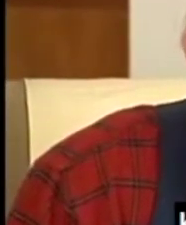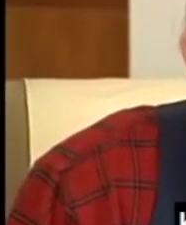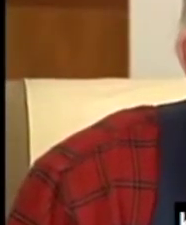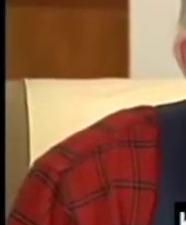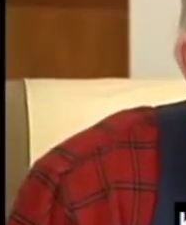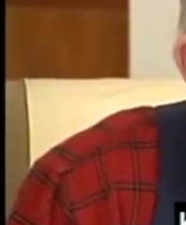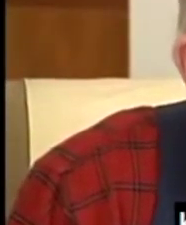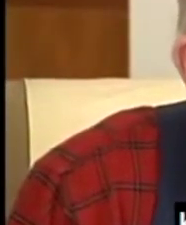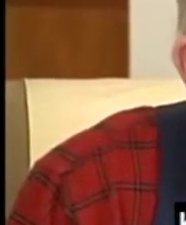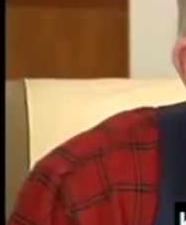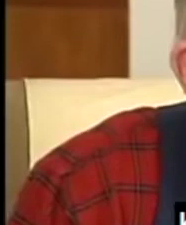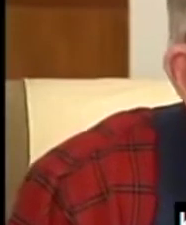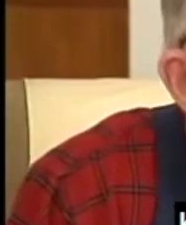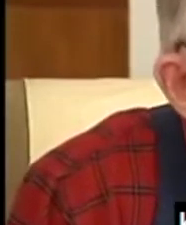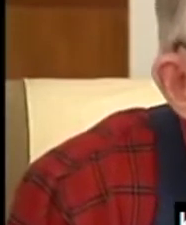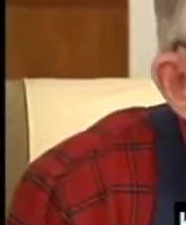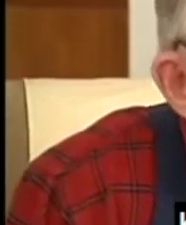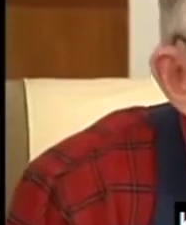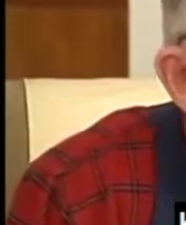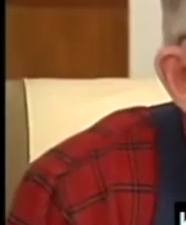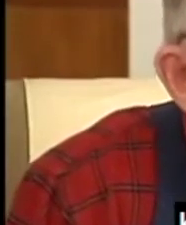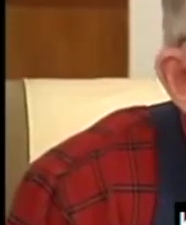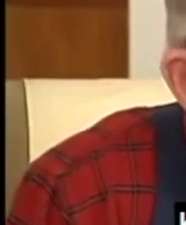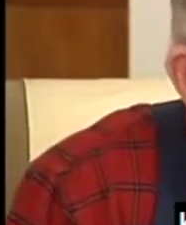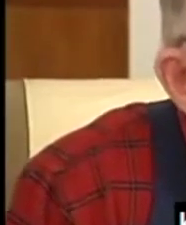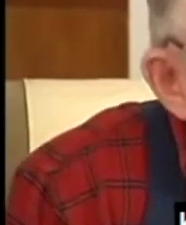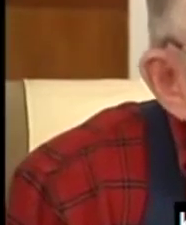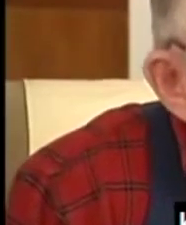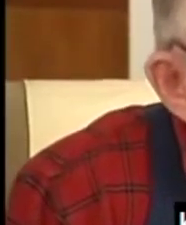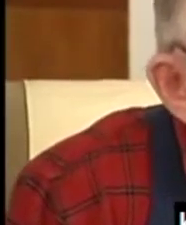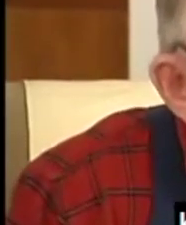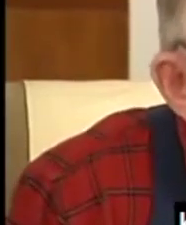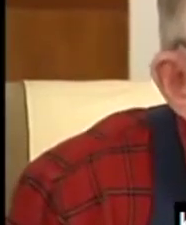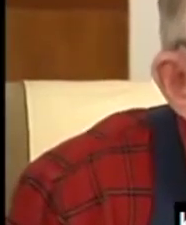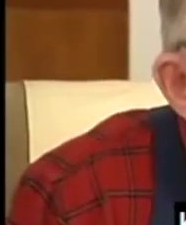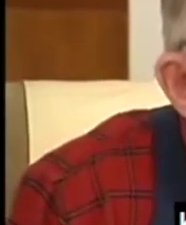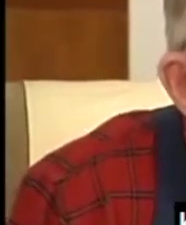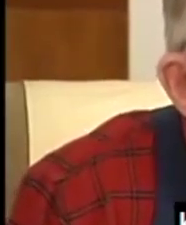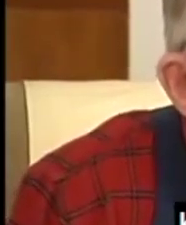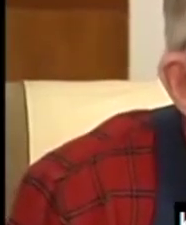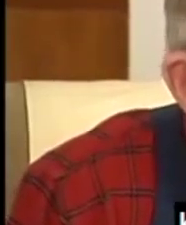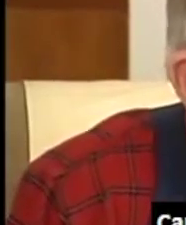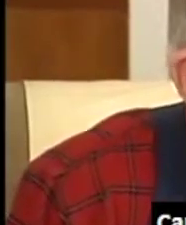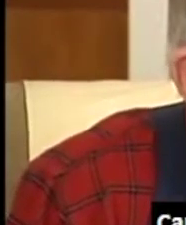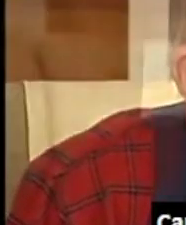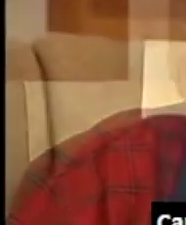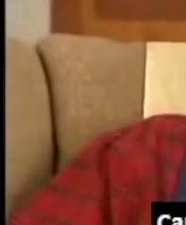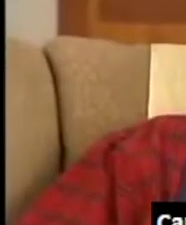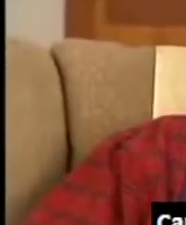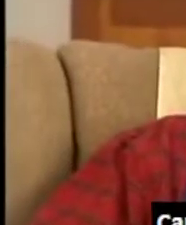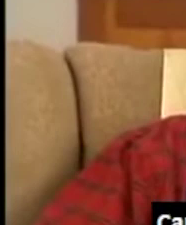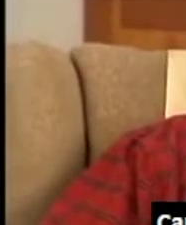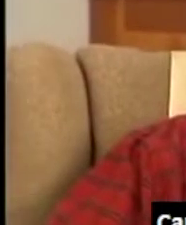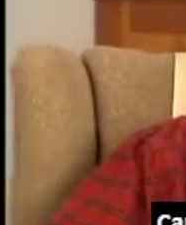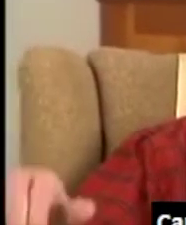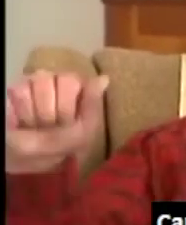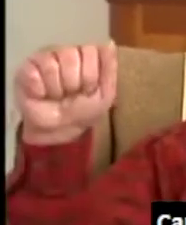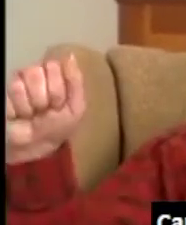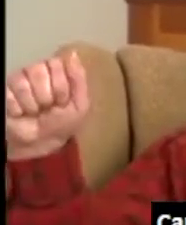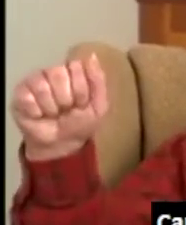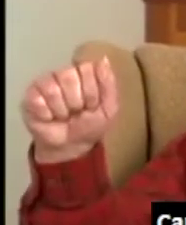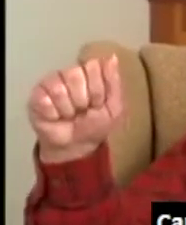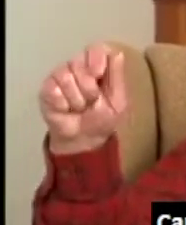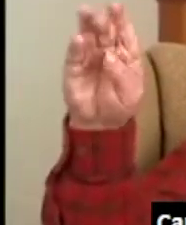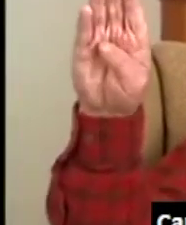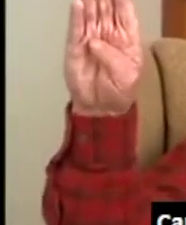know before that there was a lot more that I don't, before I come around. Can you show us the alphabet?